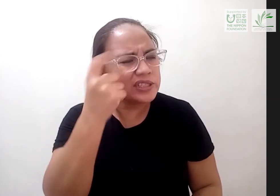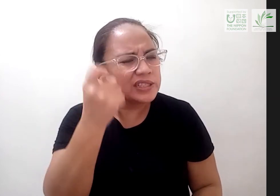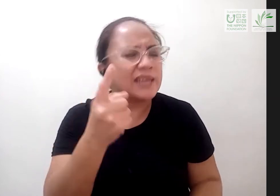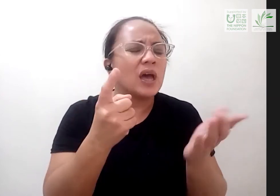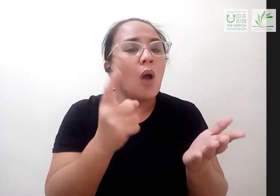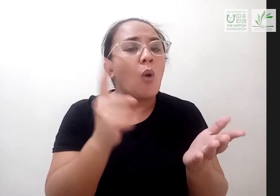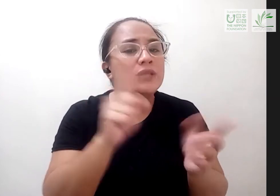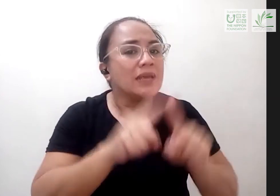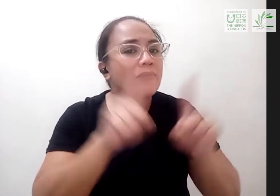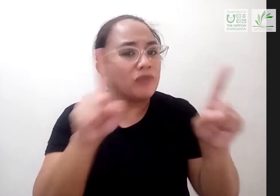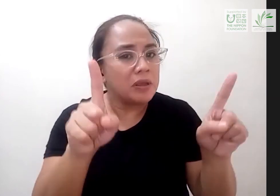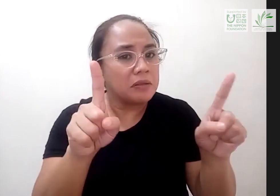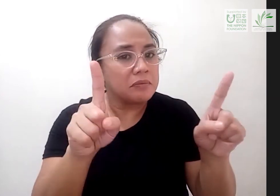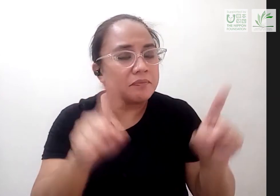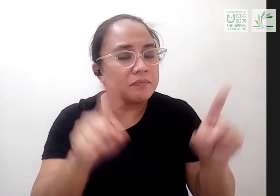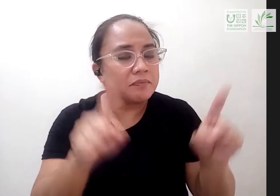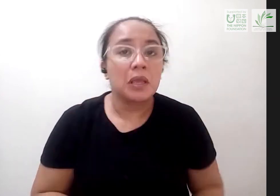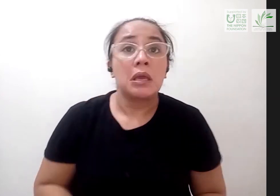confirm.